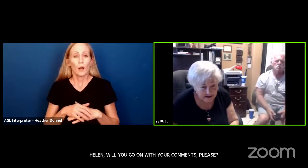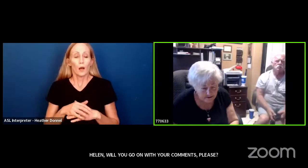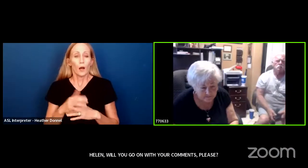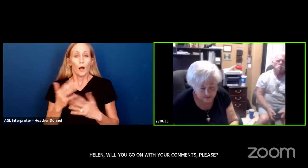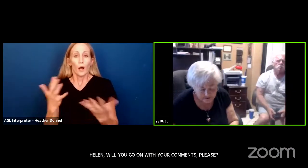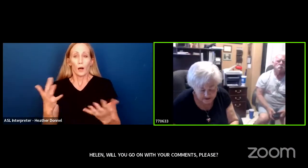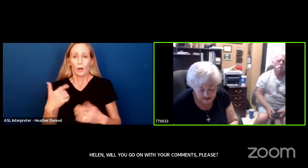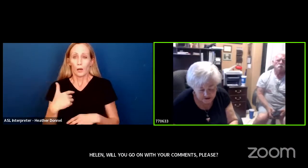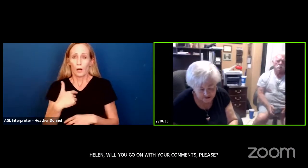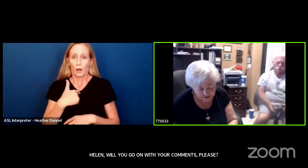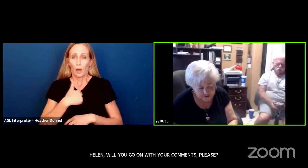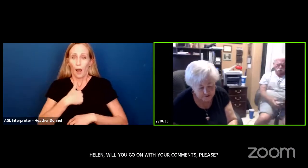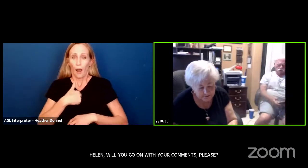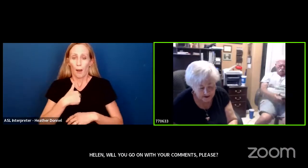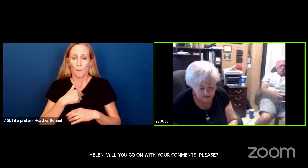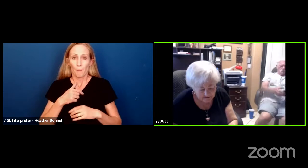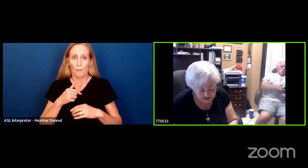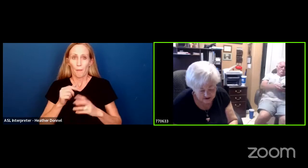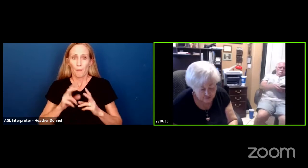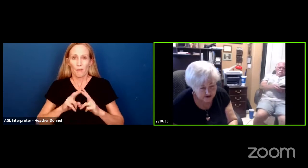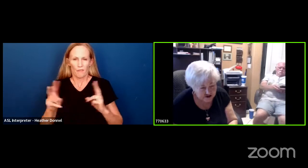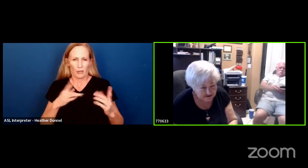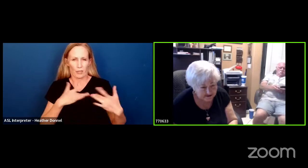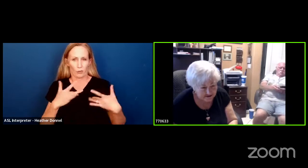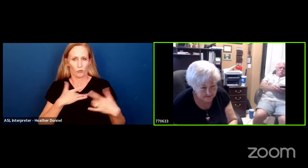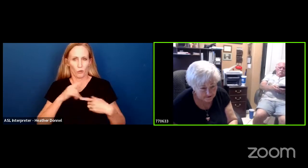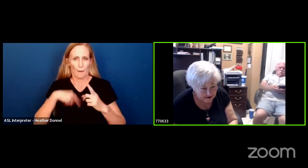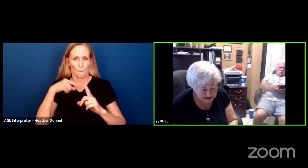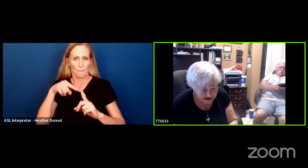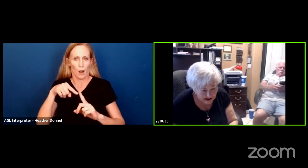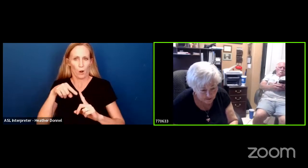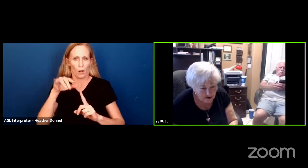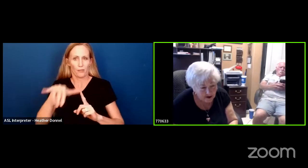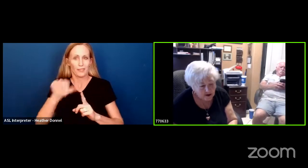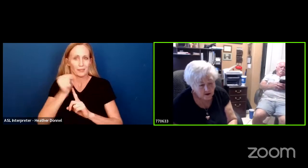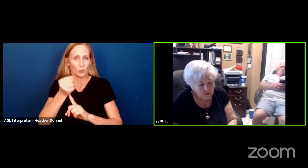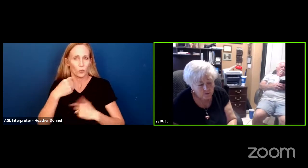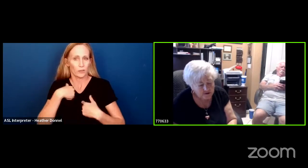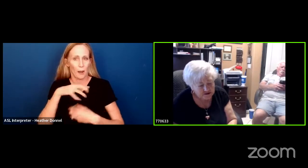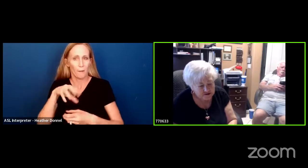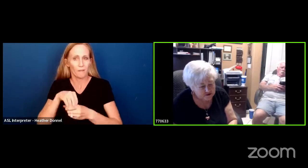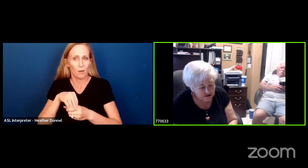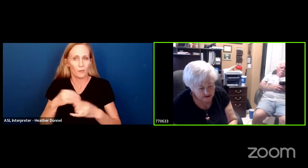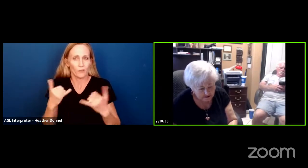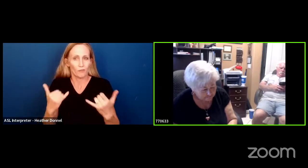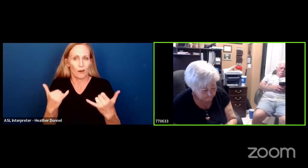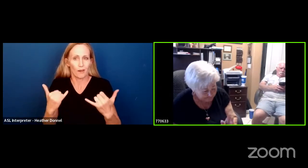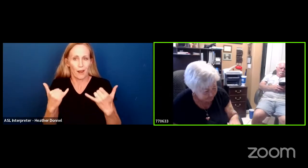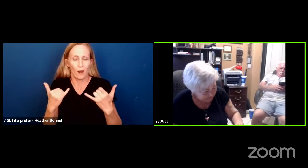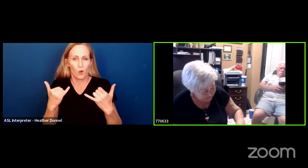I am very concerned about the situation that I'm in right now with this